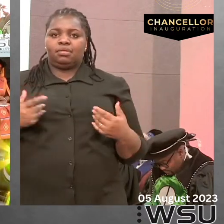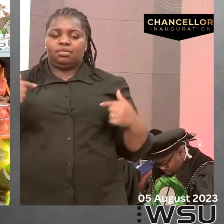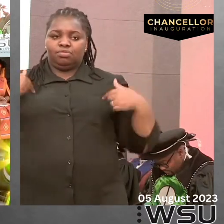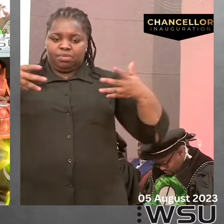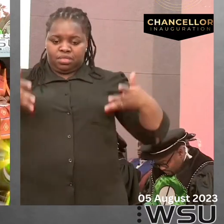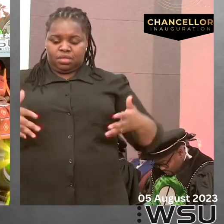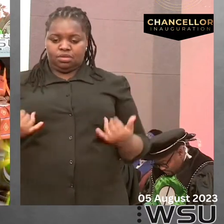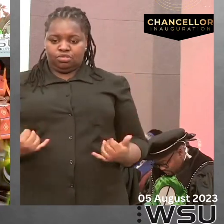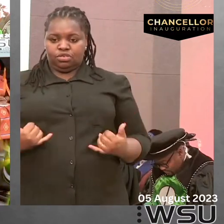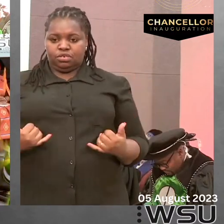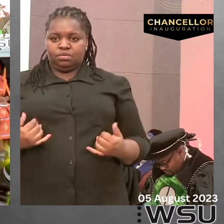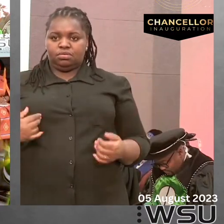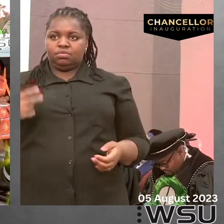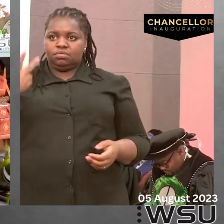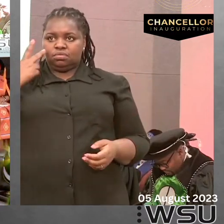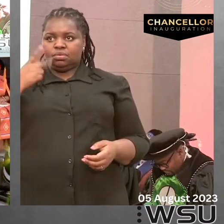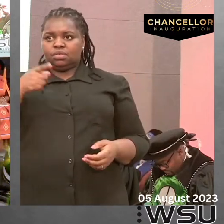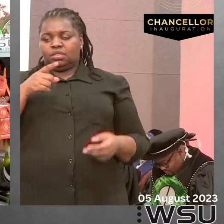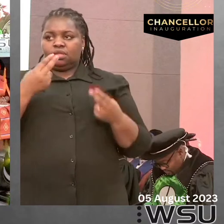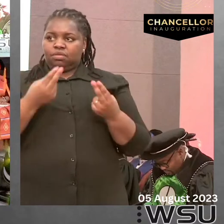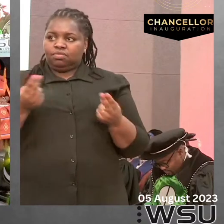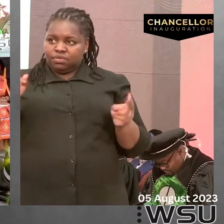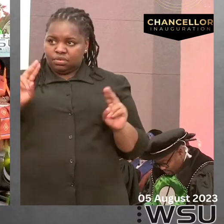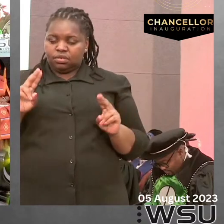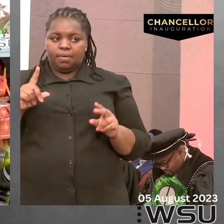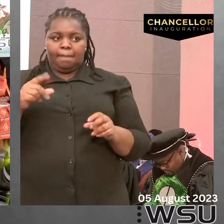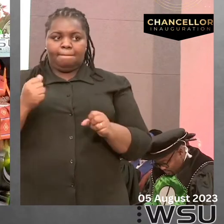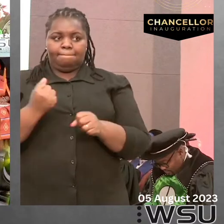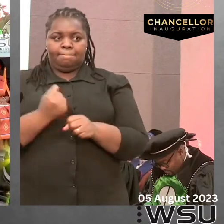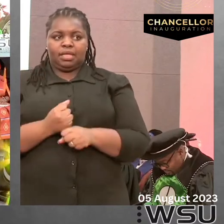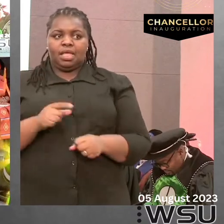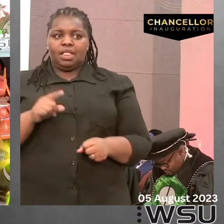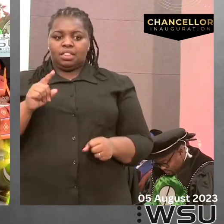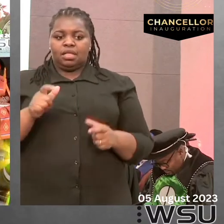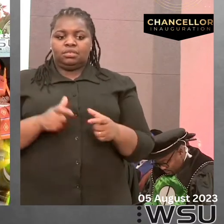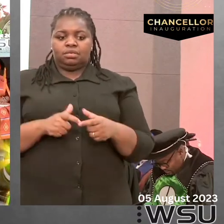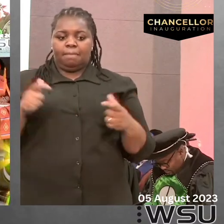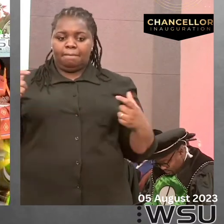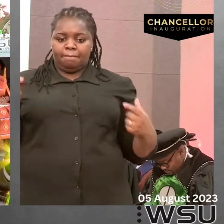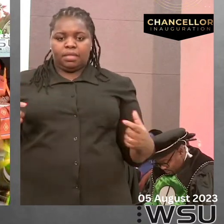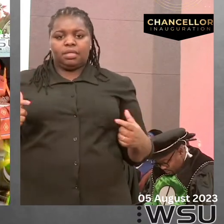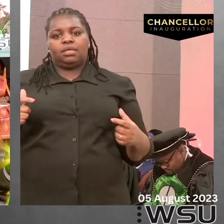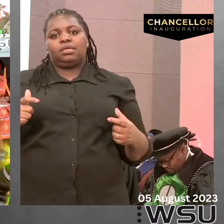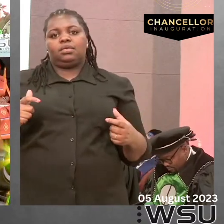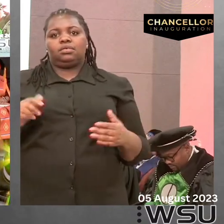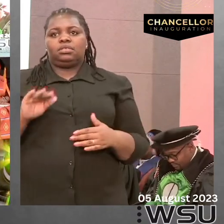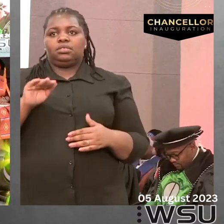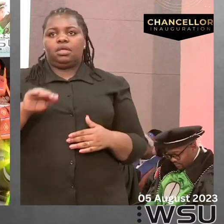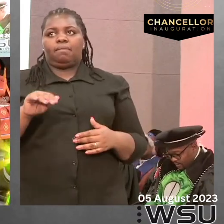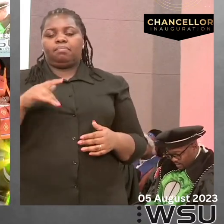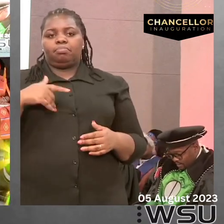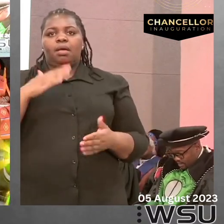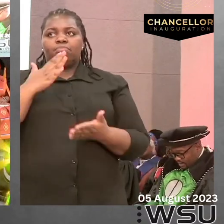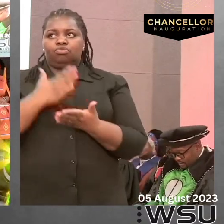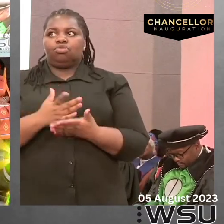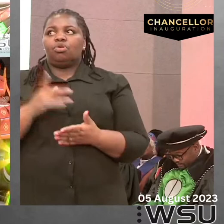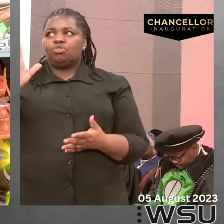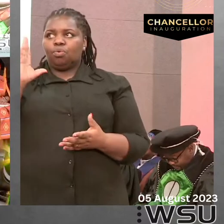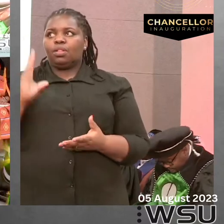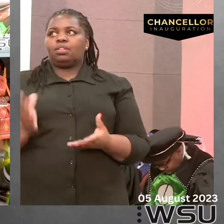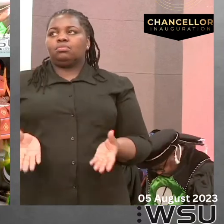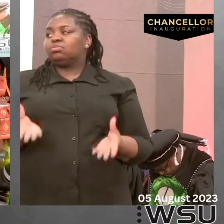here today to see the university making this big, taking this big step forward. I have no doubt you are going to